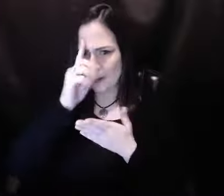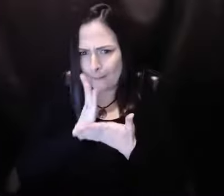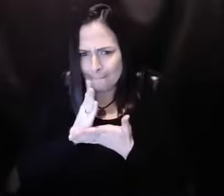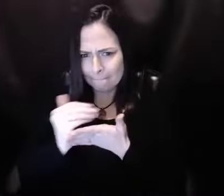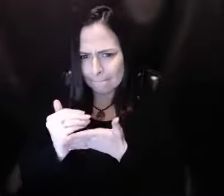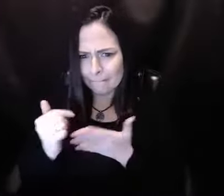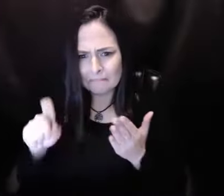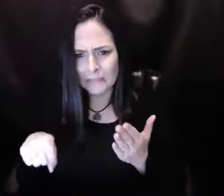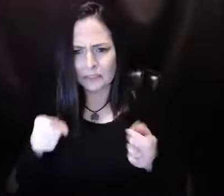control freak that I am,